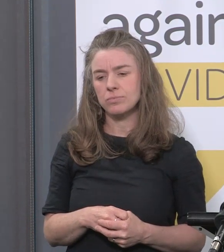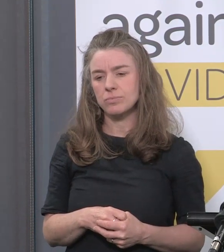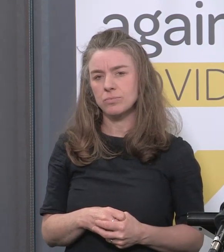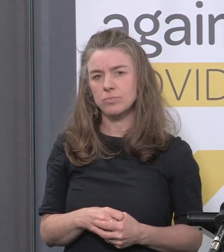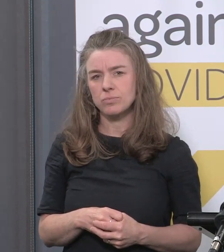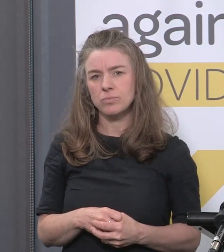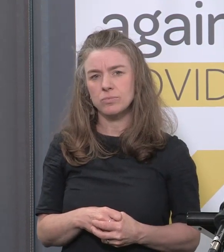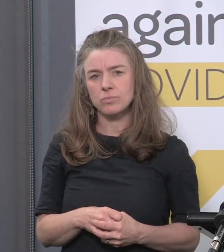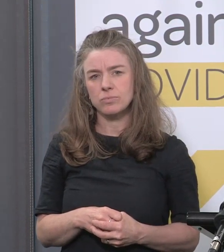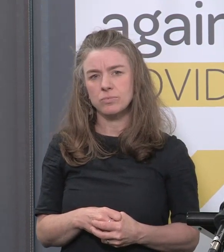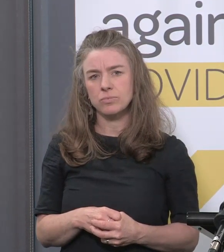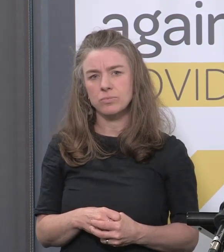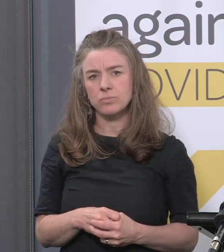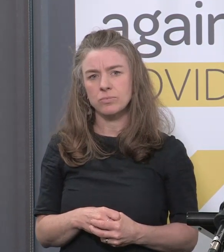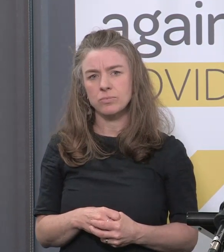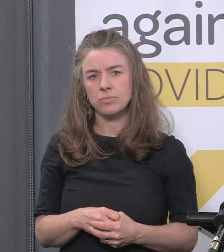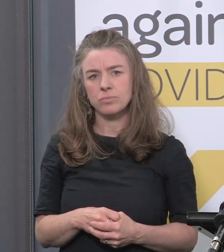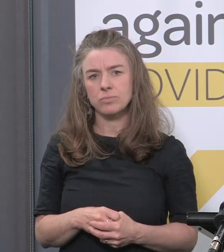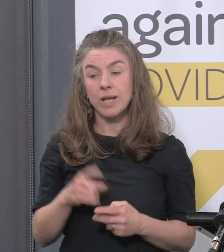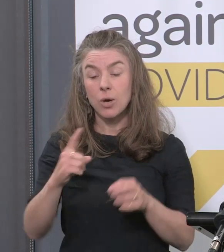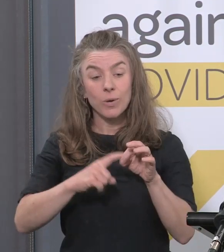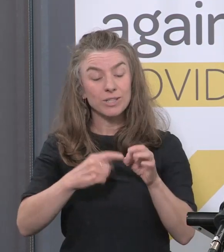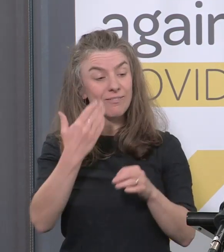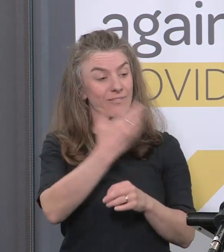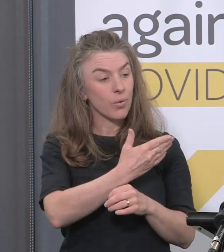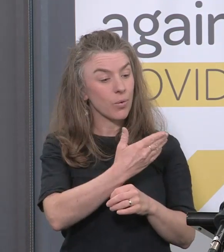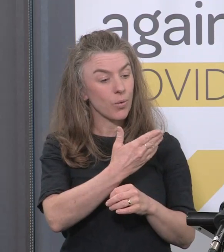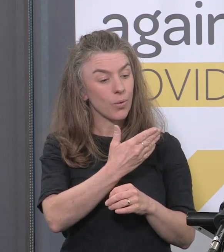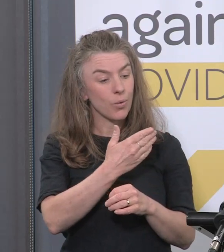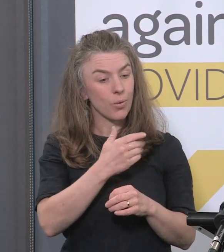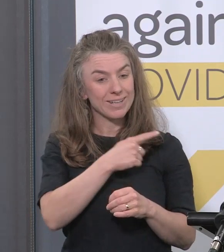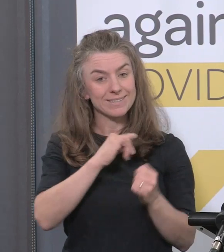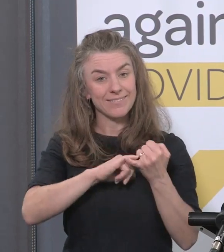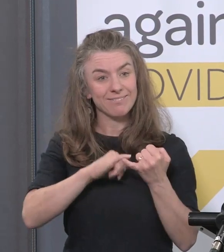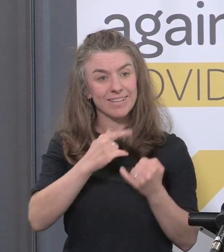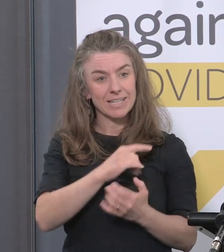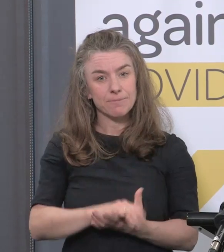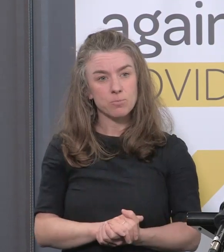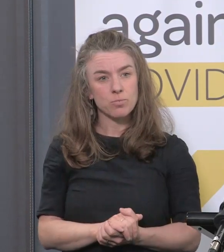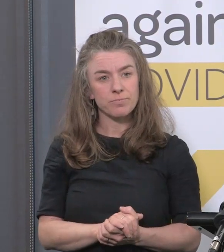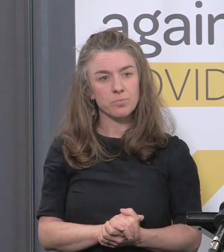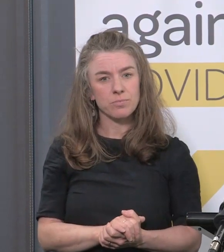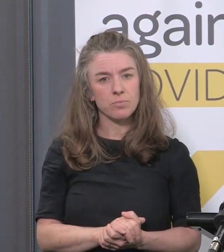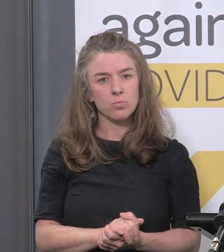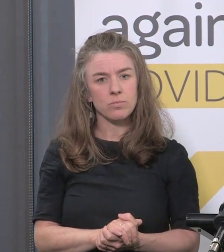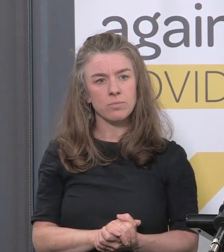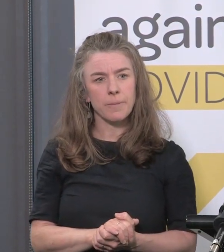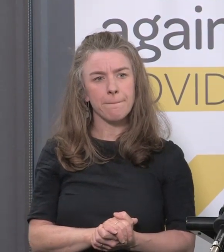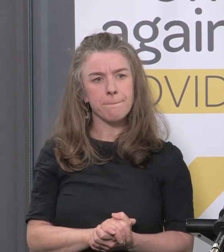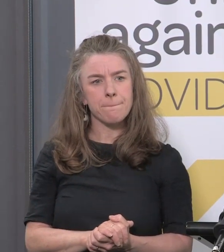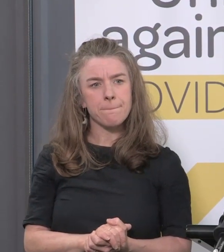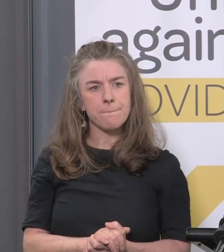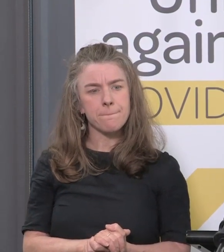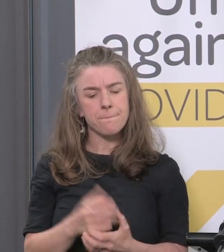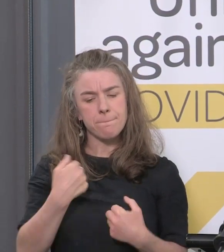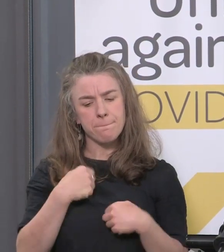detailed information? So, okay, questions for Steve? Hi. Steve, so I just happened to